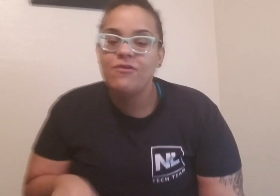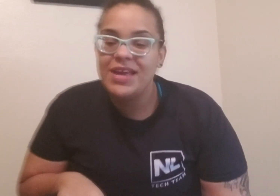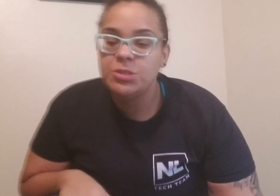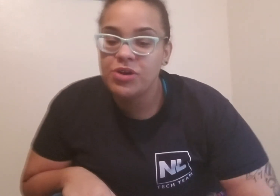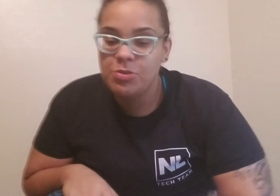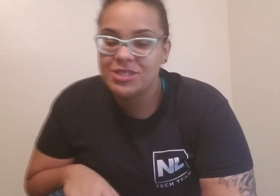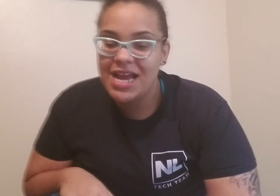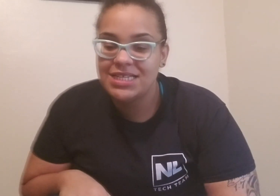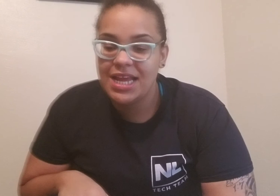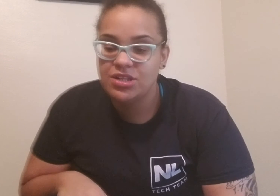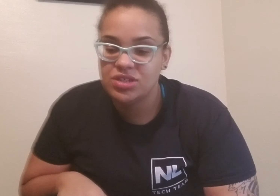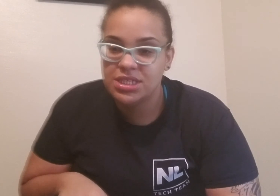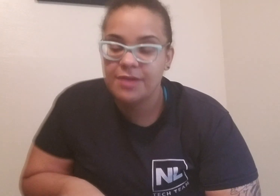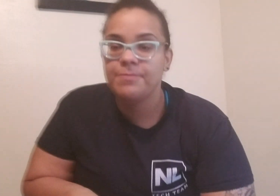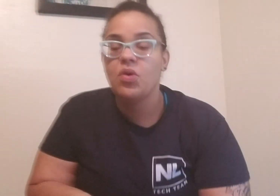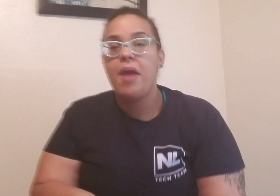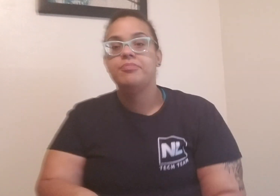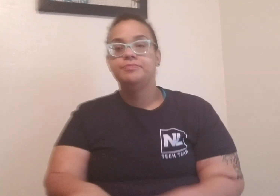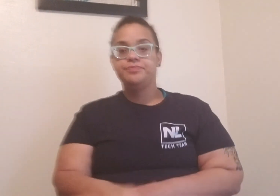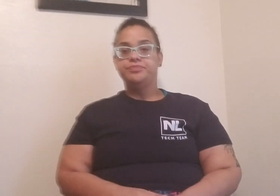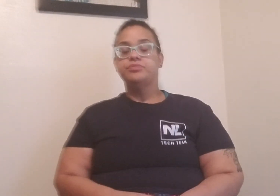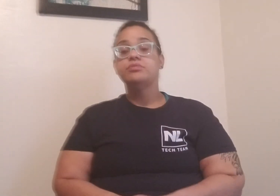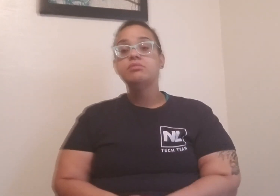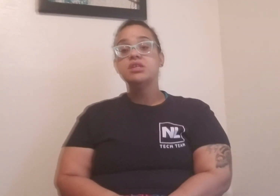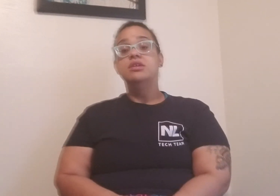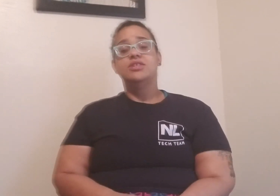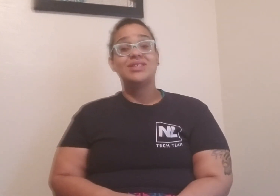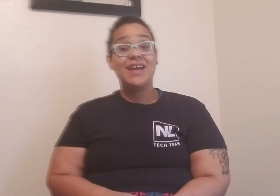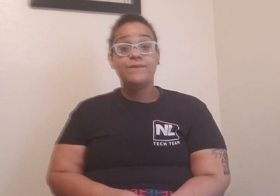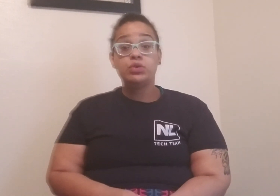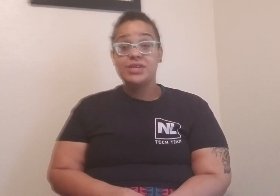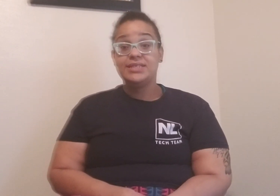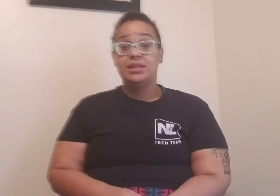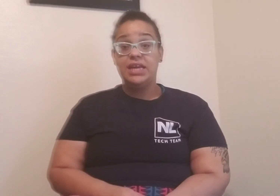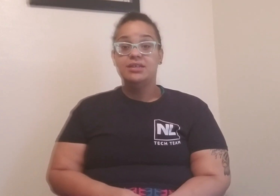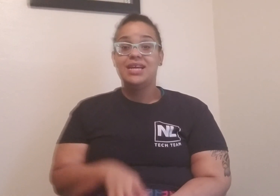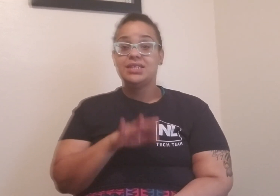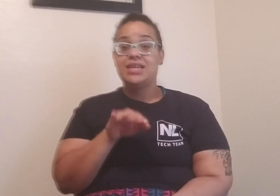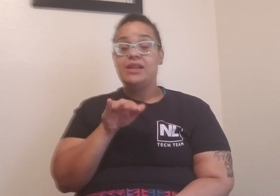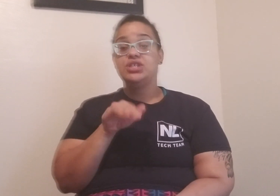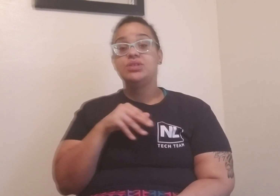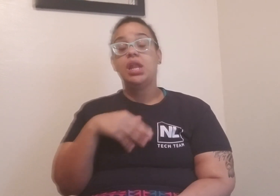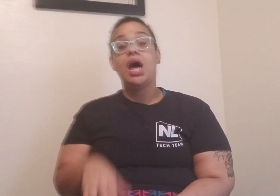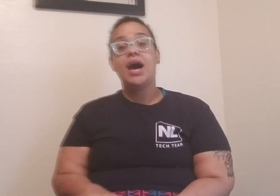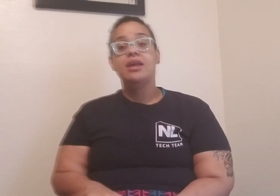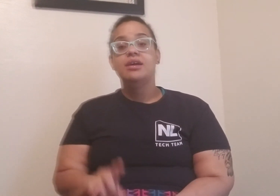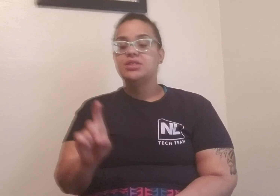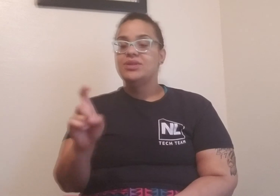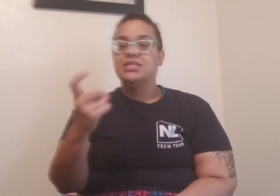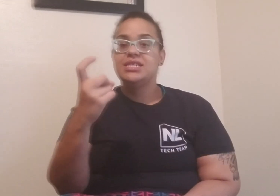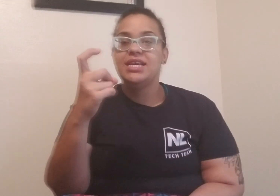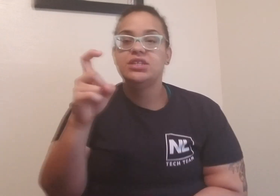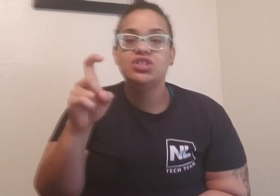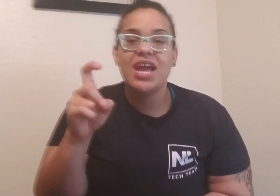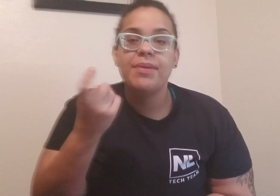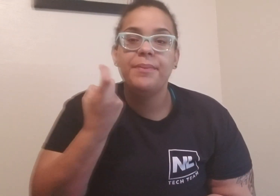is pretty precise and interesting. Okay. So the sign for recently, that's a sign that's used a lot. So it's this hand shape, but you're